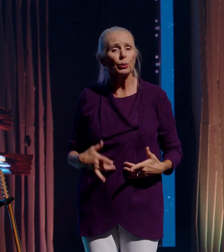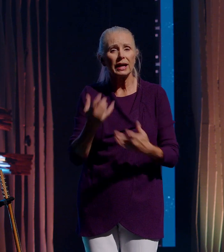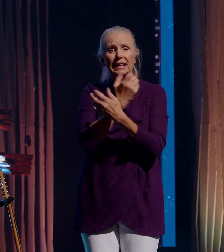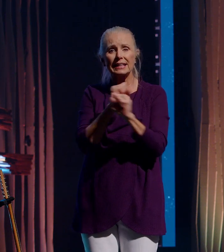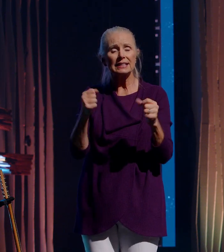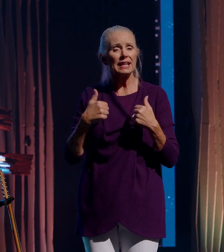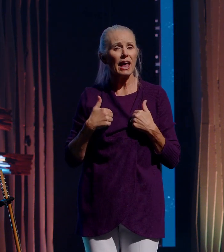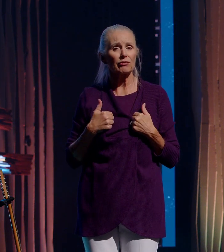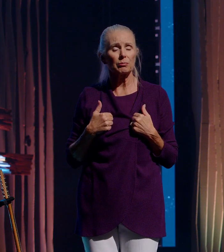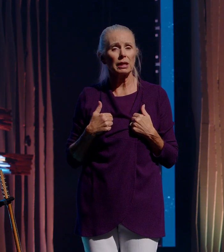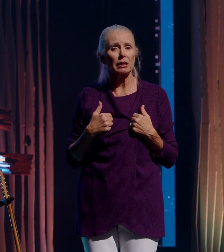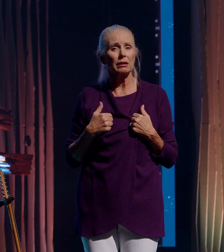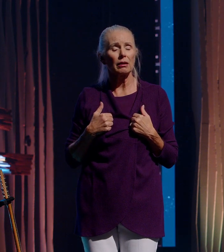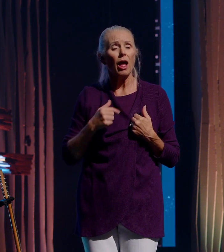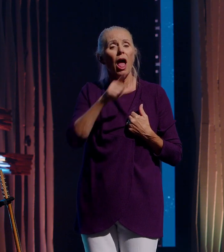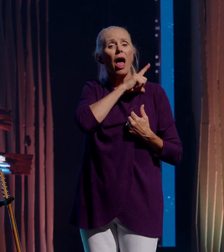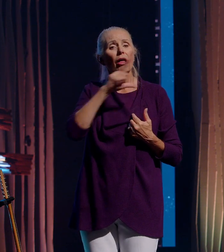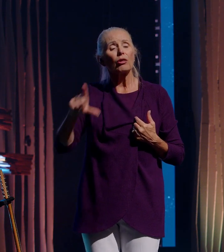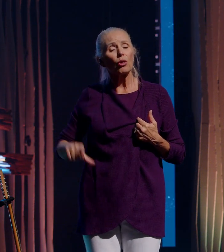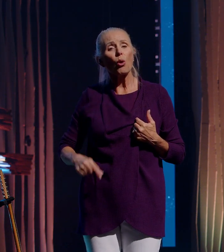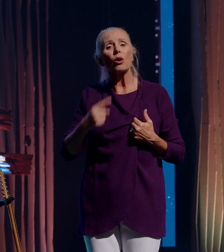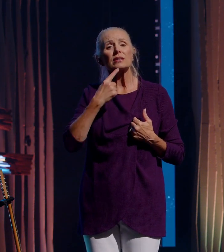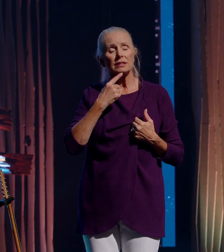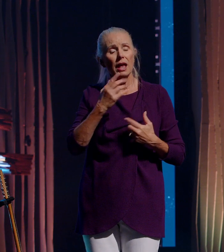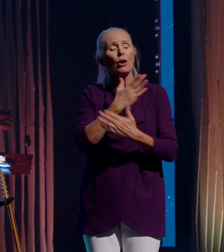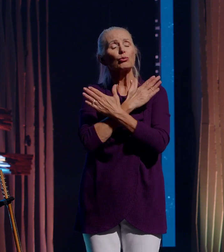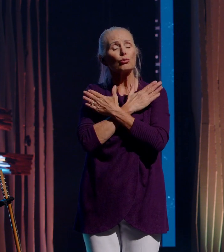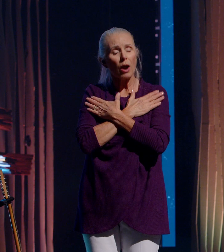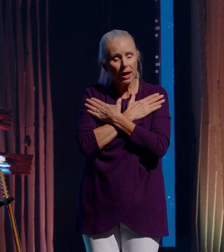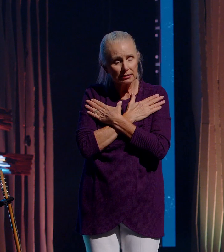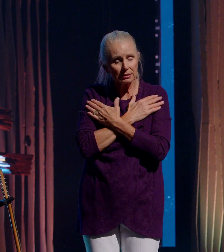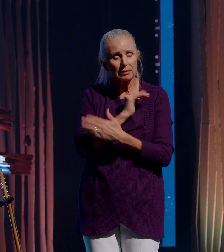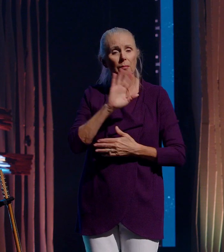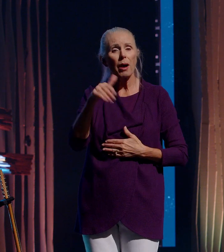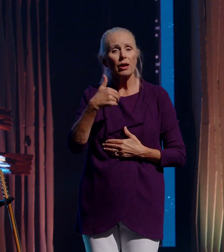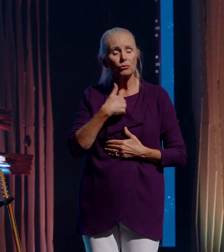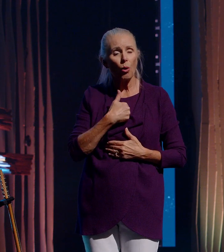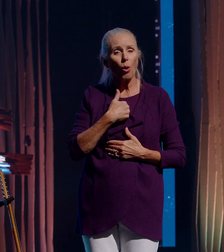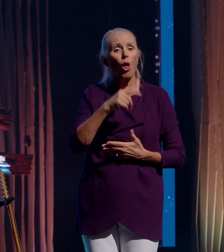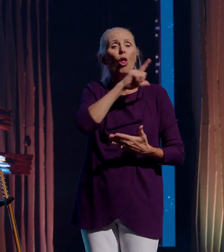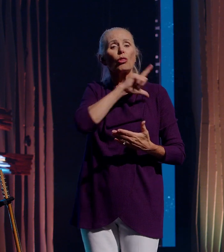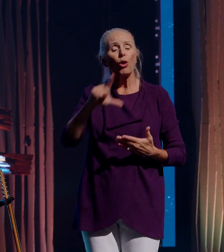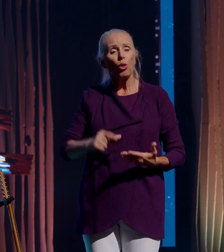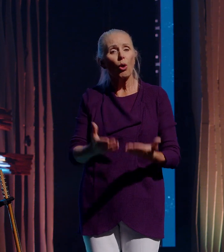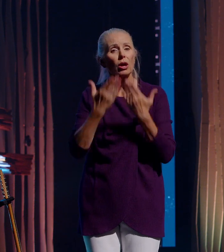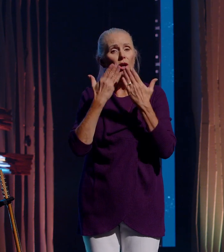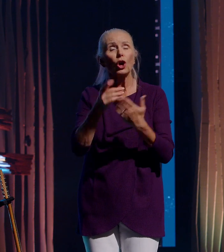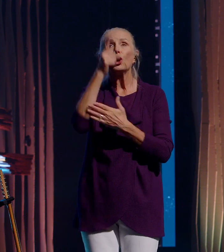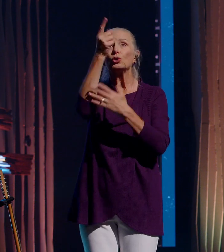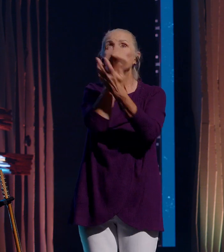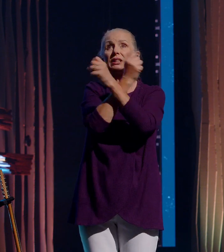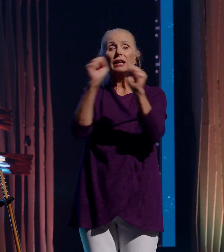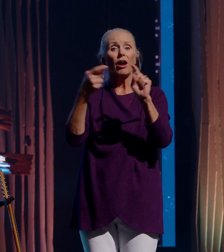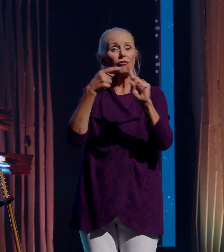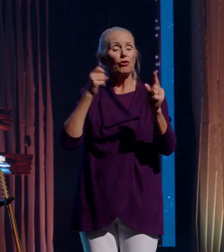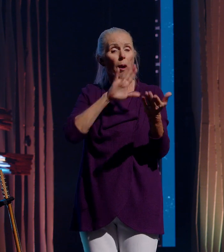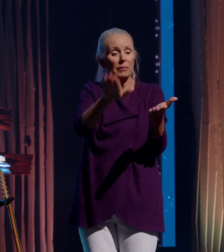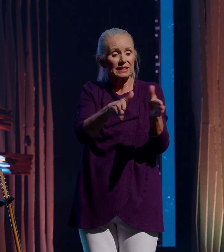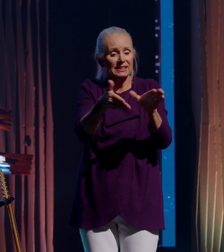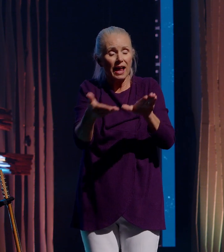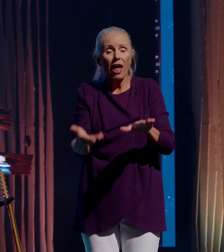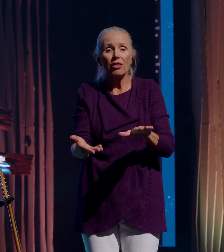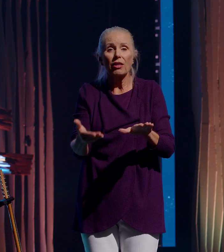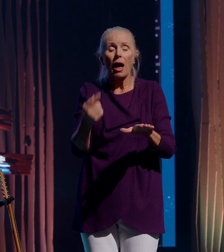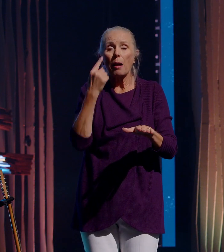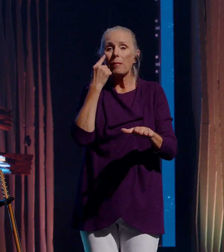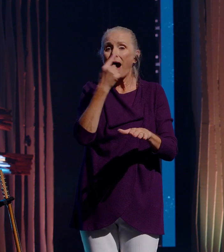Return to your rest, my soul, for the Lord has been good to you. For you, Lord, have delivered me from death, my eyes from tears, my